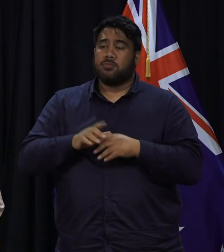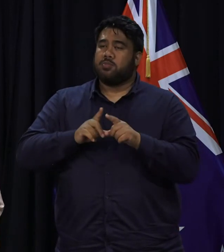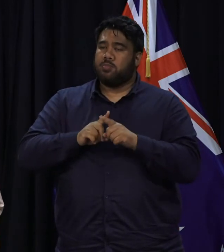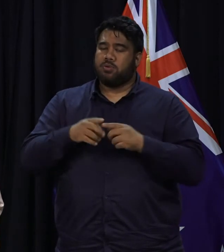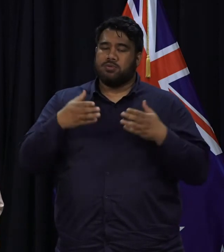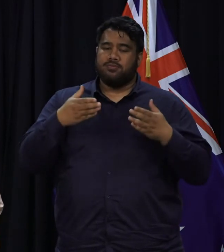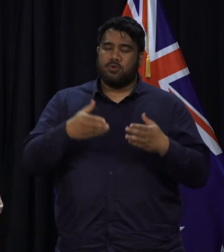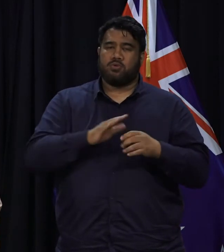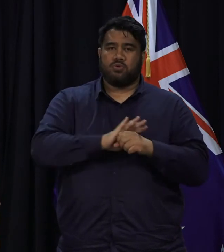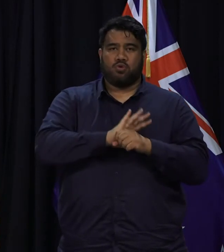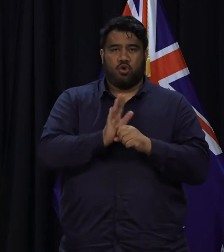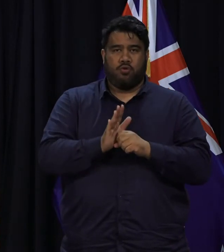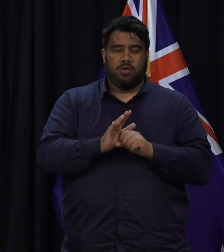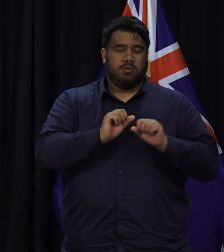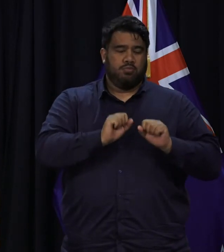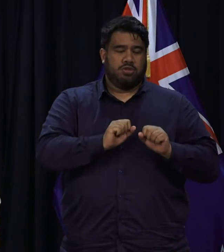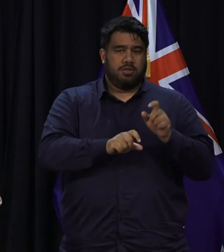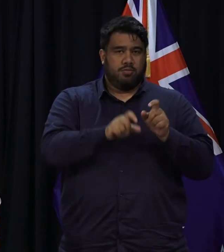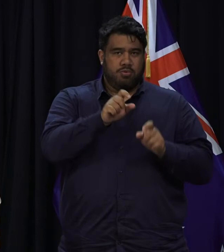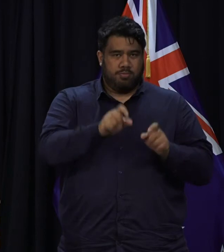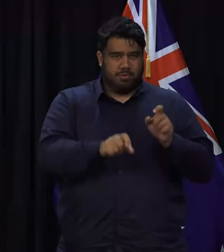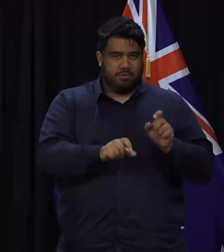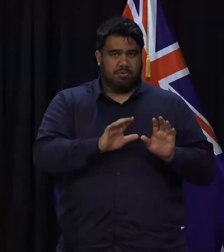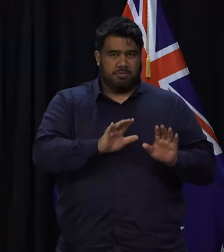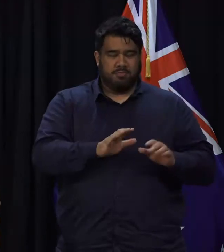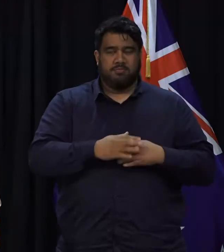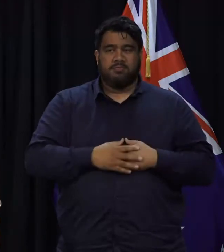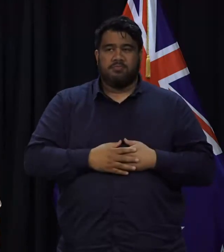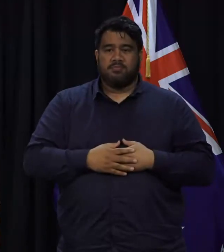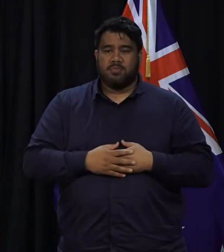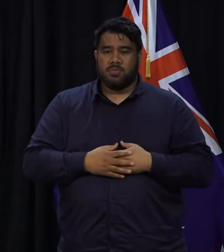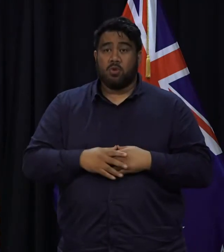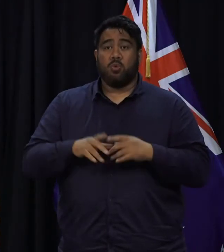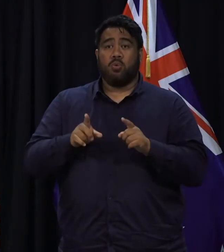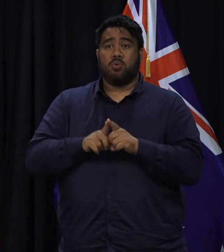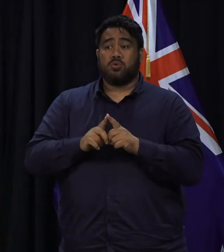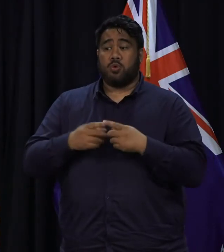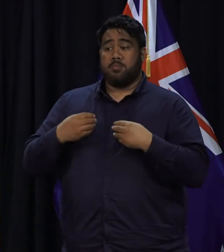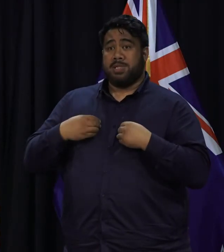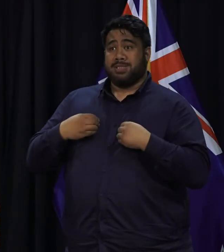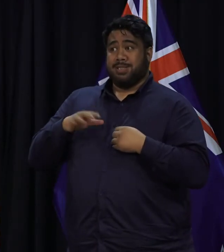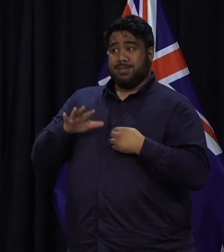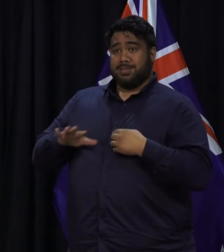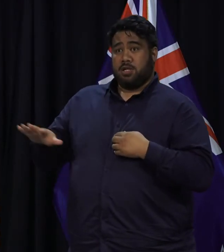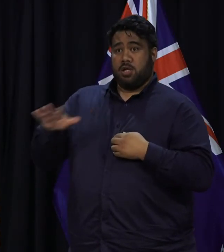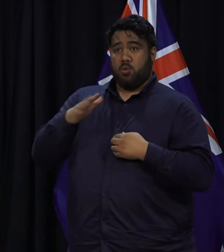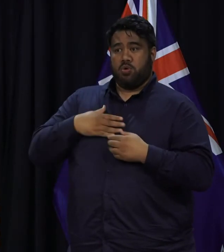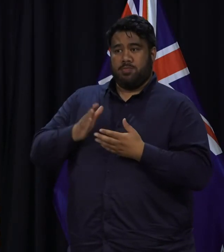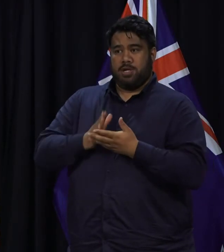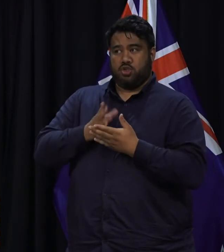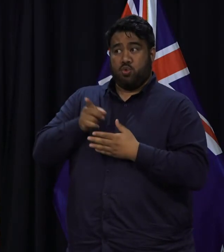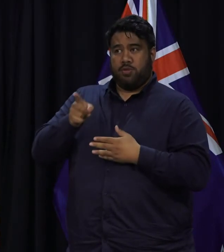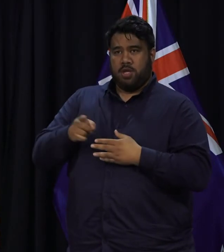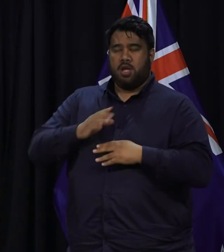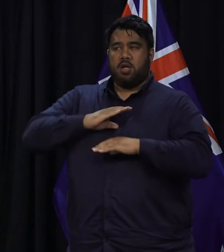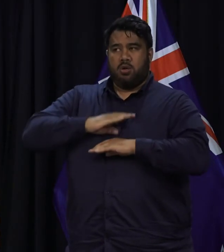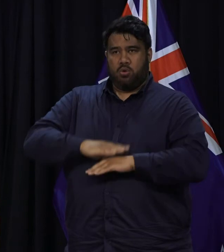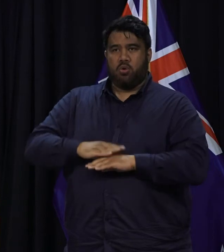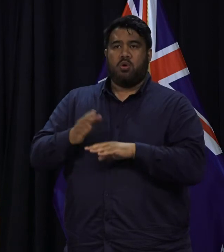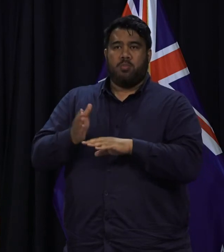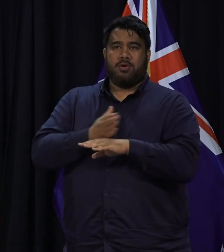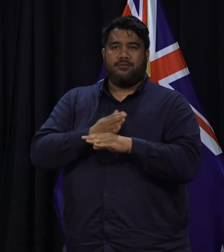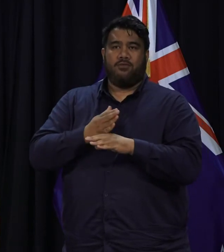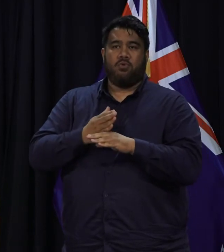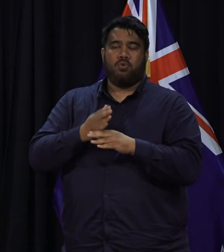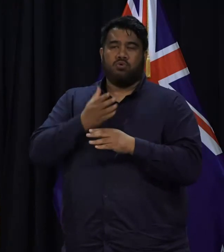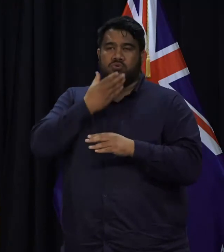from COVID-19. We want to give business certainty prior to the summer break, which is why we will be progressing changes to the small